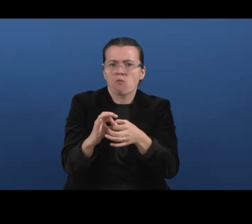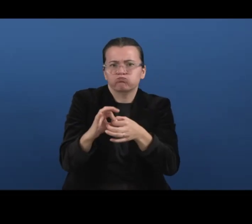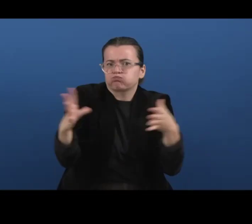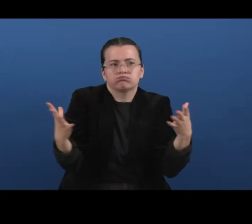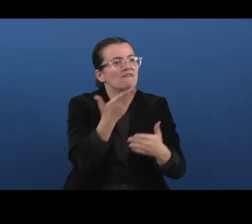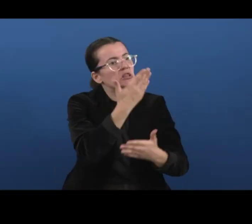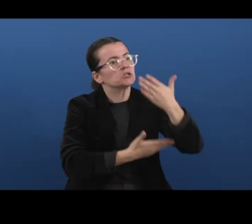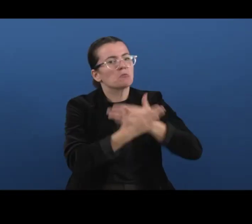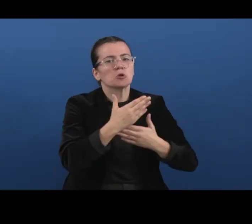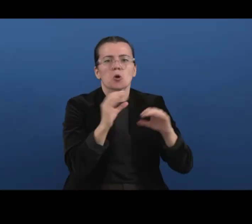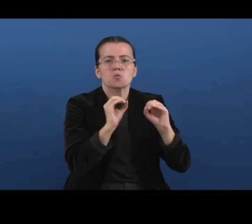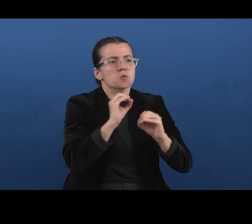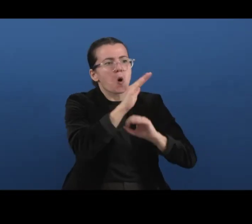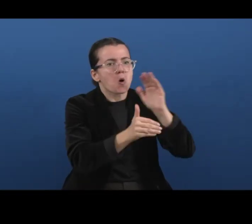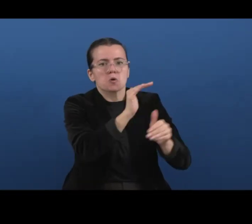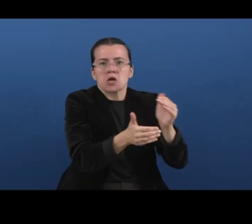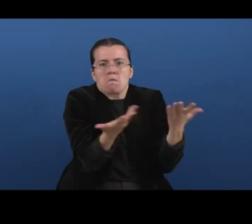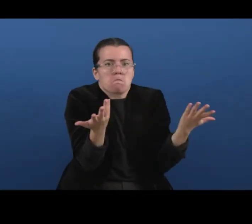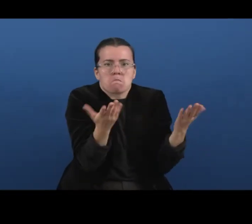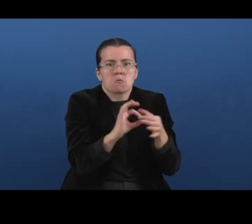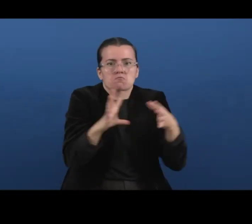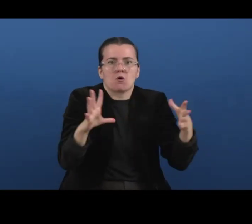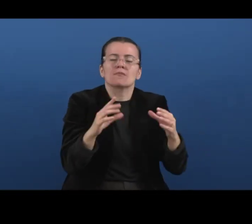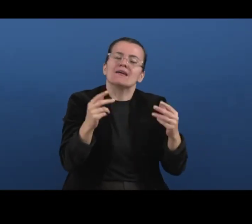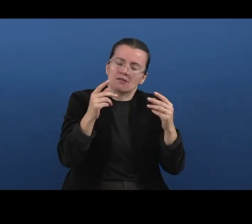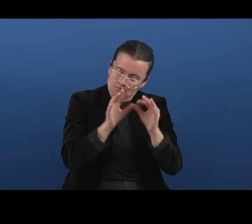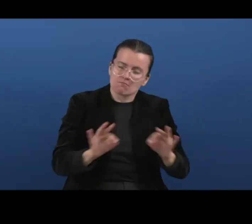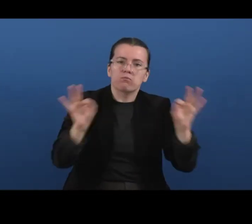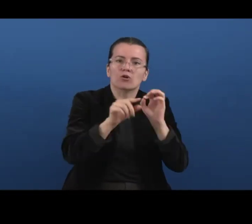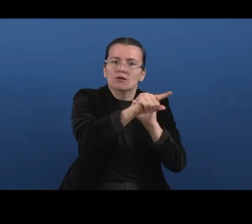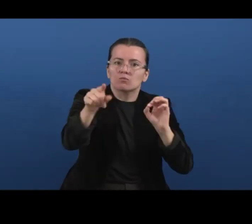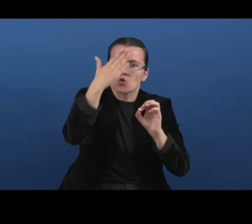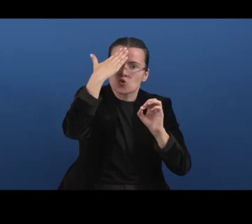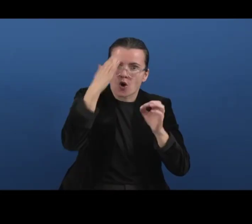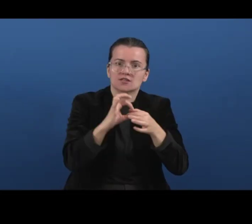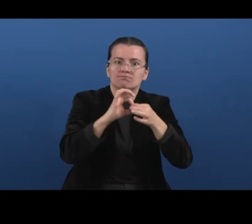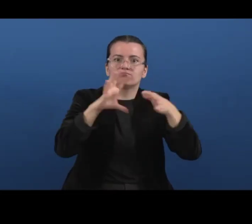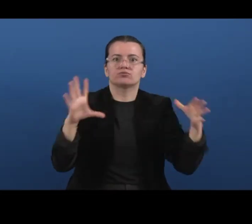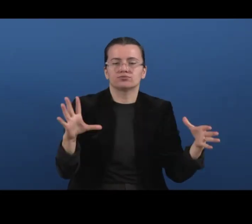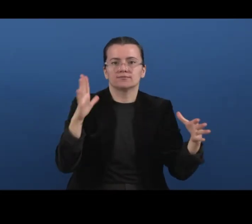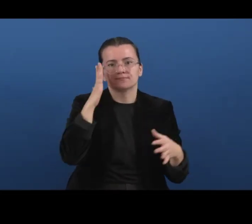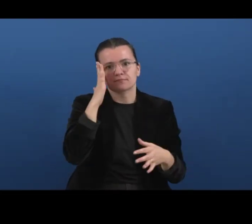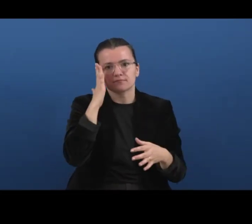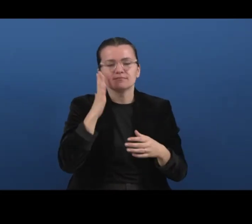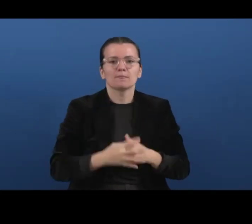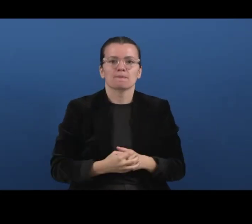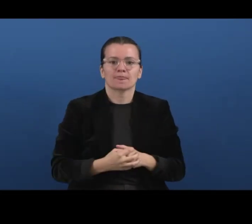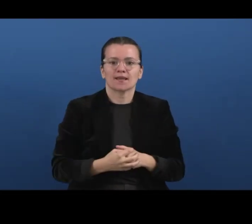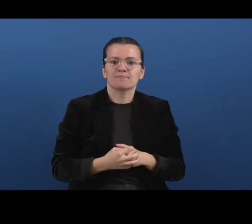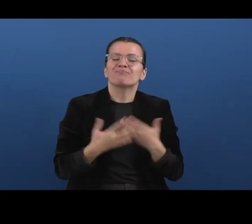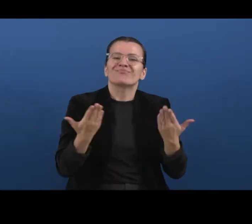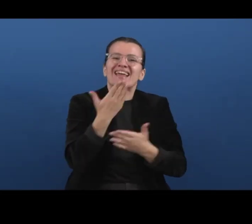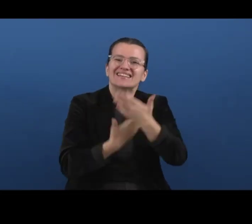here. And when we think about care economy, disability inclusion, of course, it's from one perspective, it's